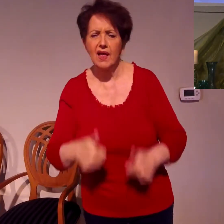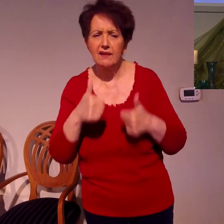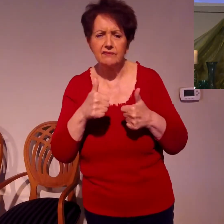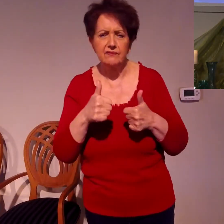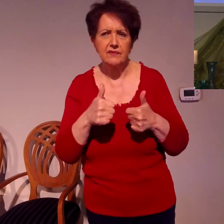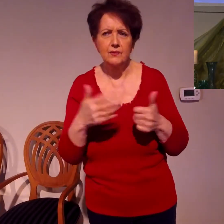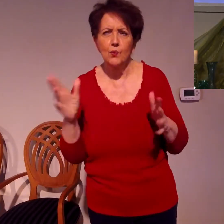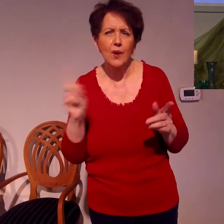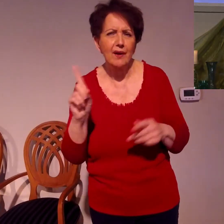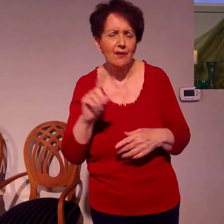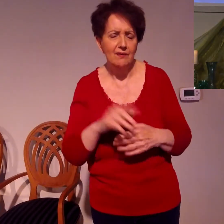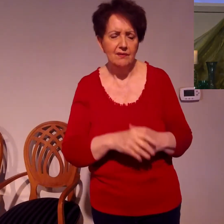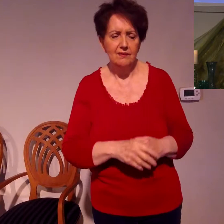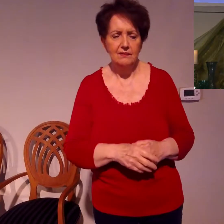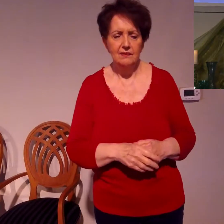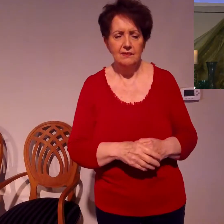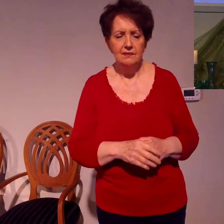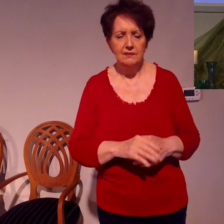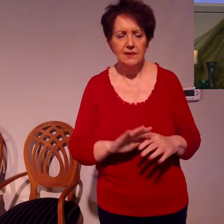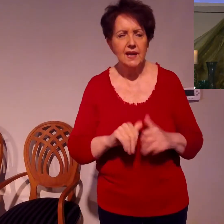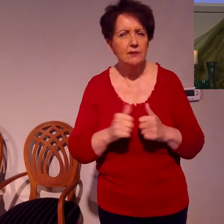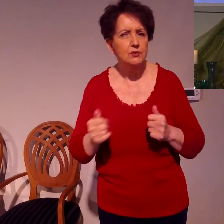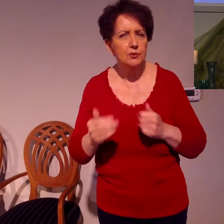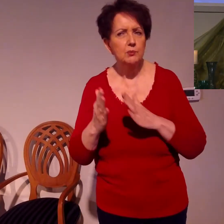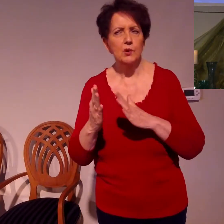and how to approach them.